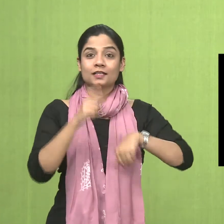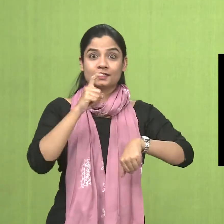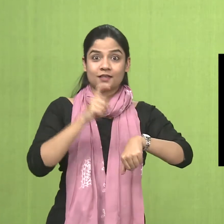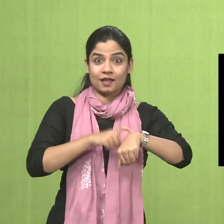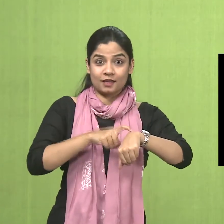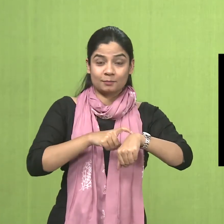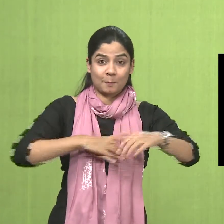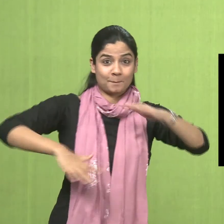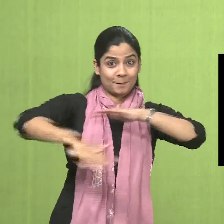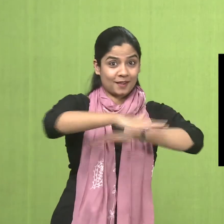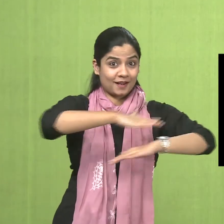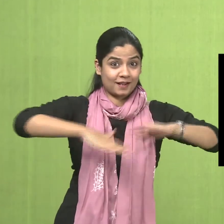and Energy Management.